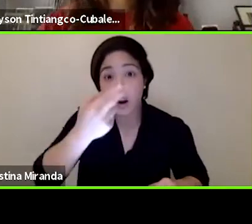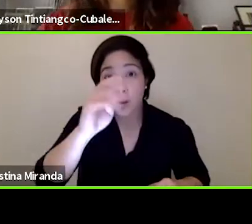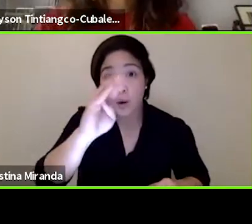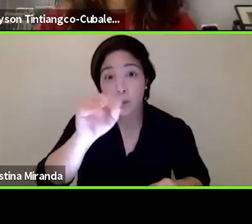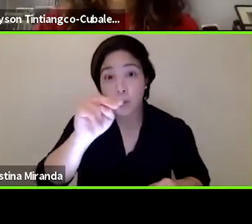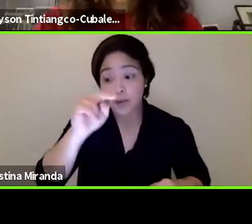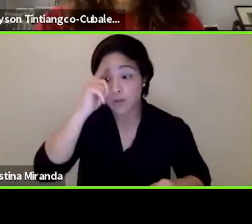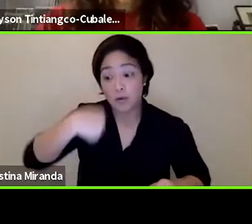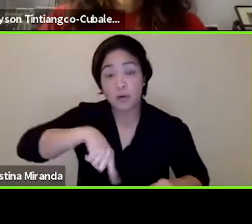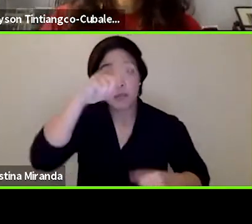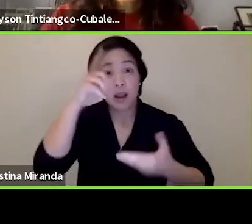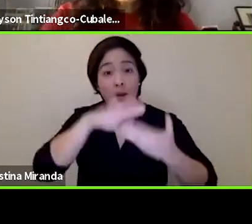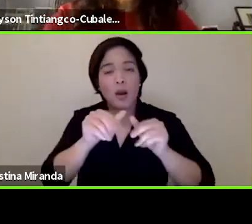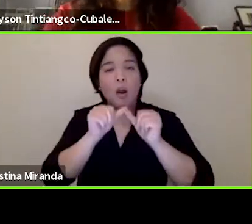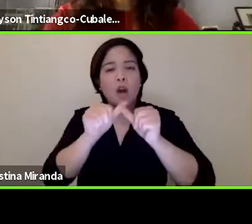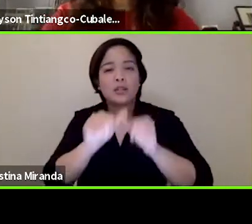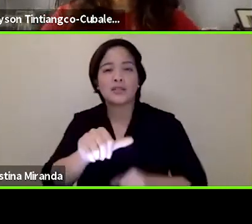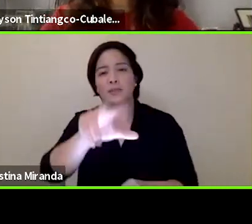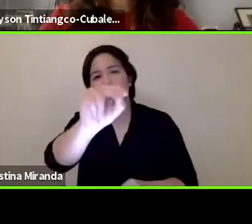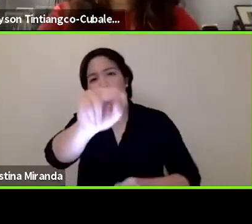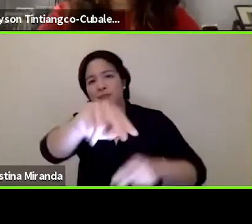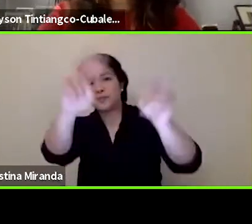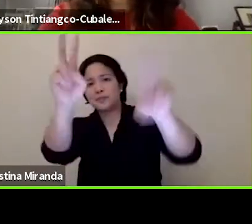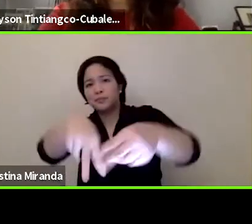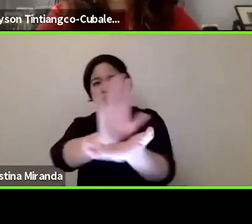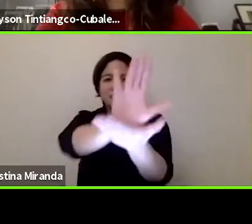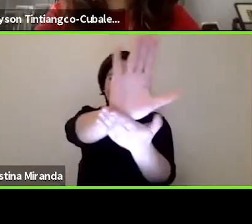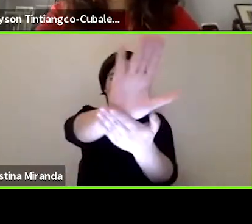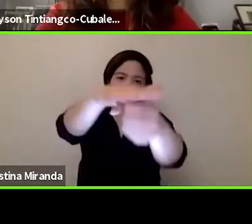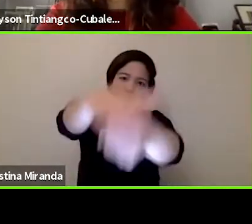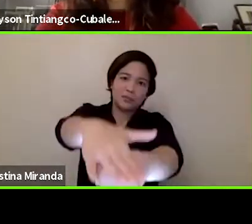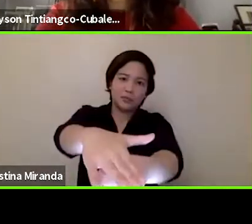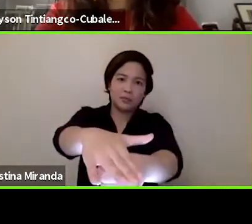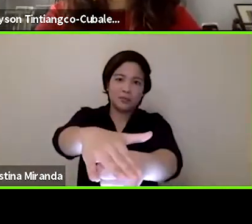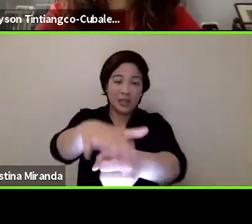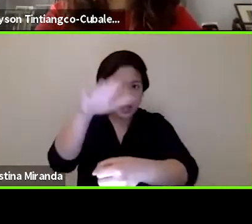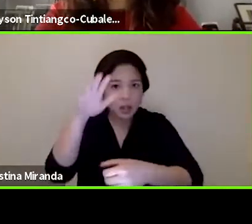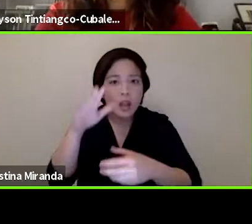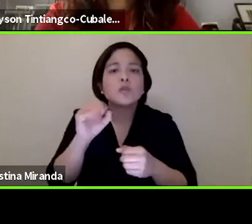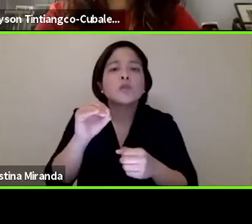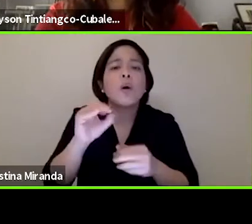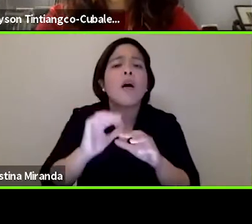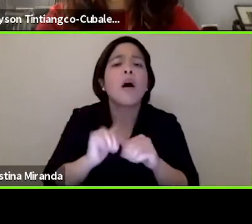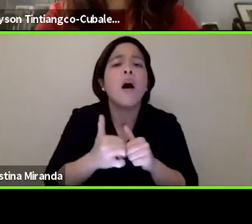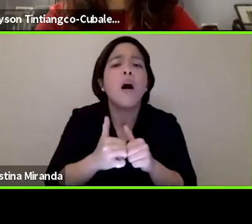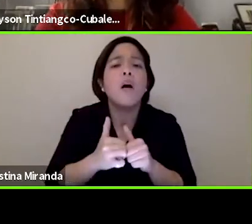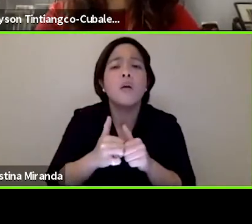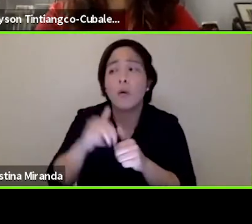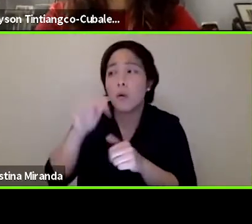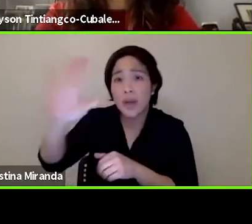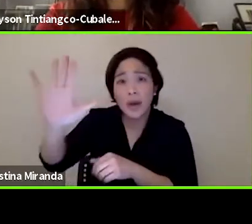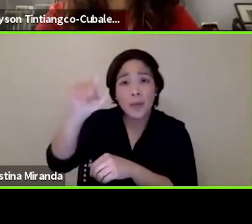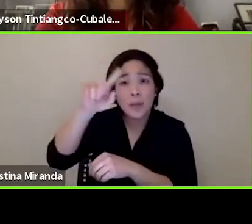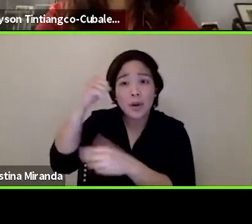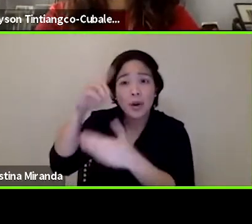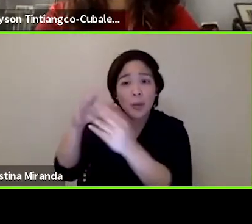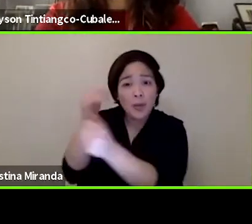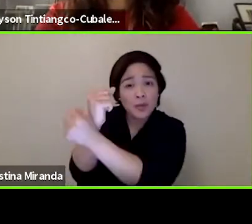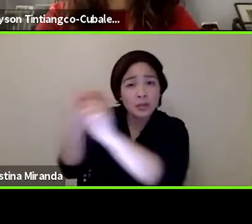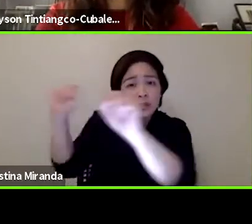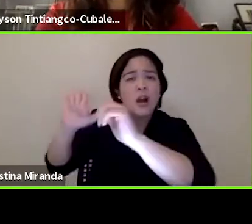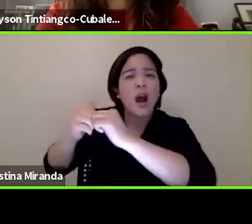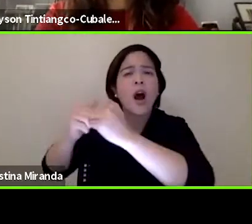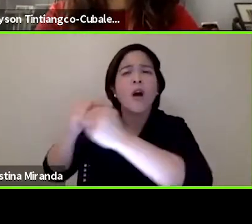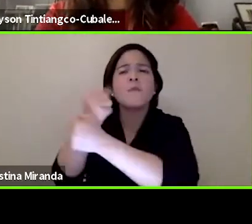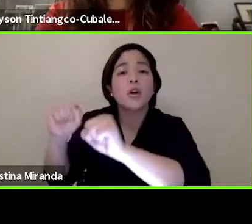denied. Anti-Blackness. So how is the freedom tied? When you free Black